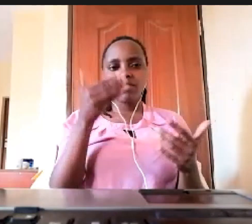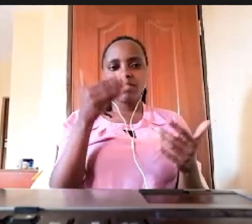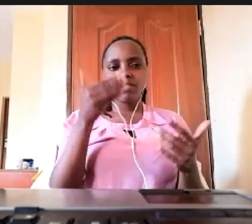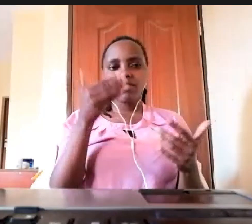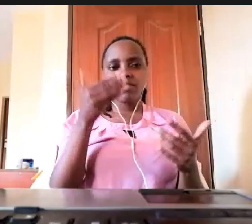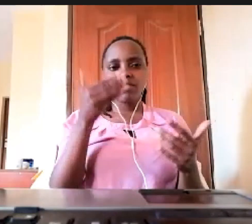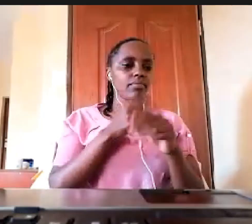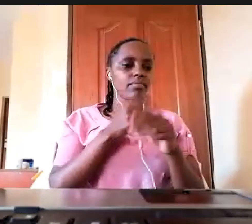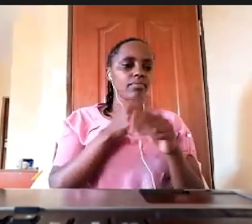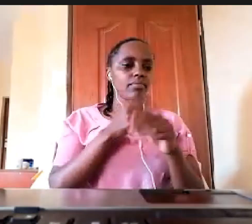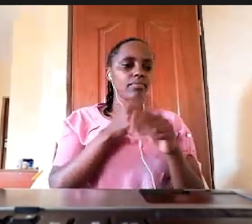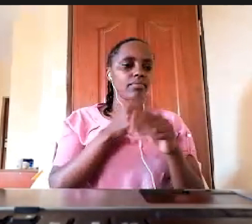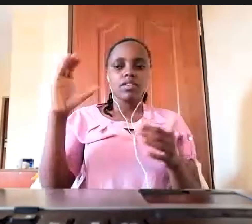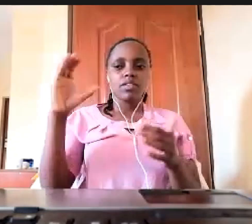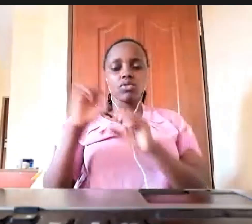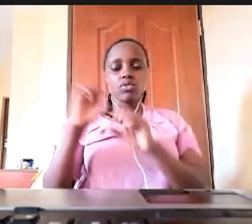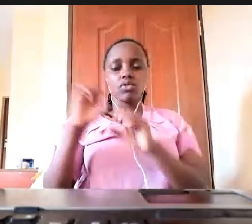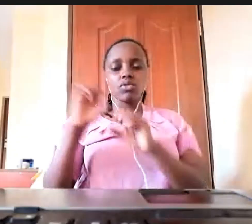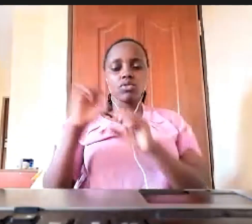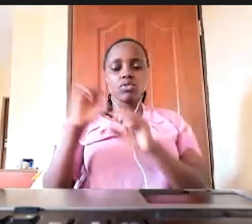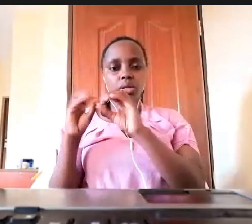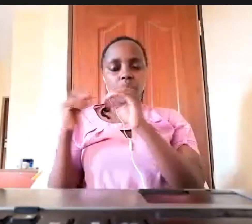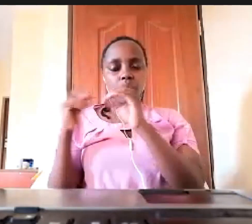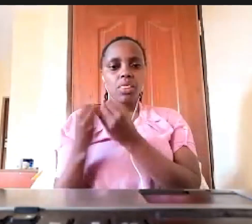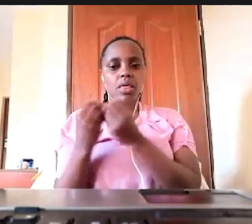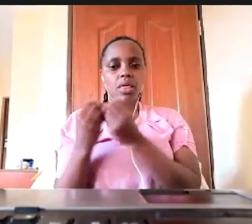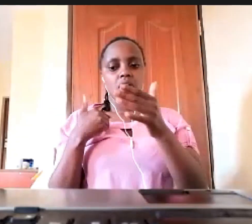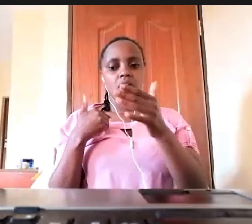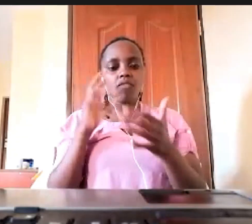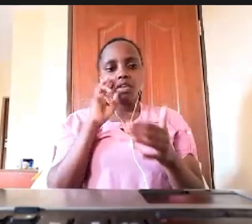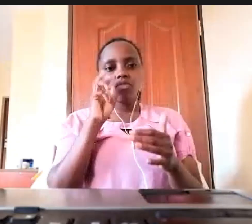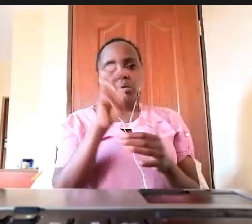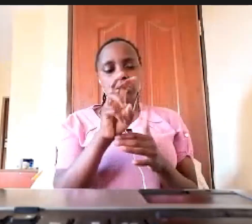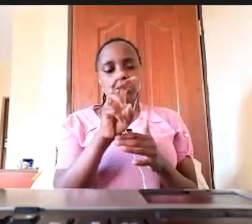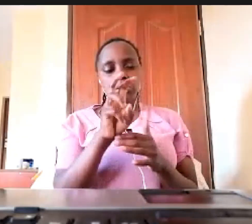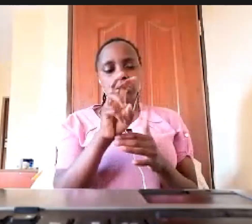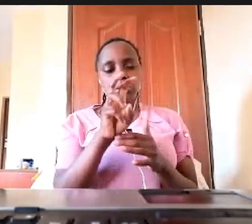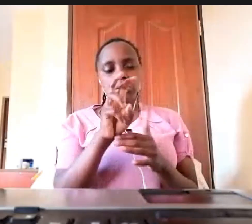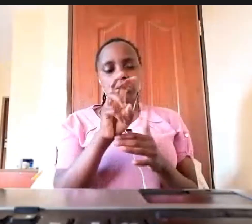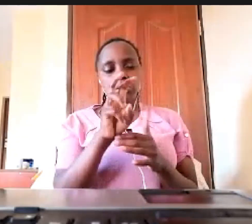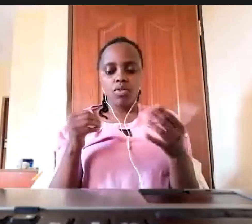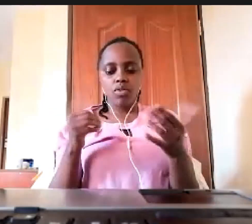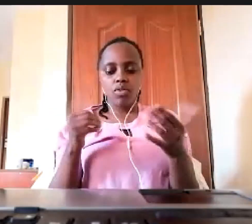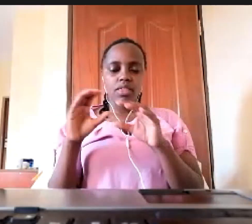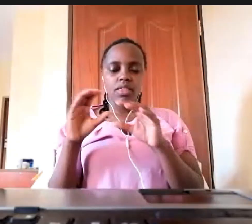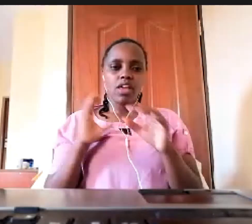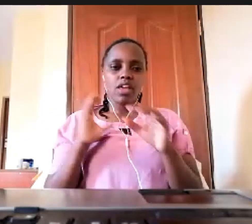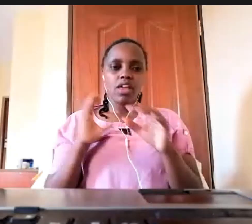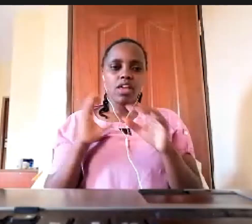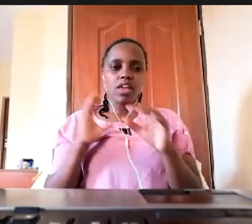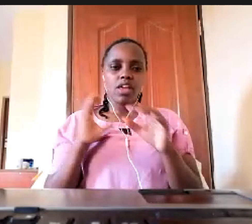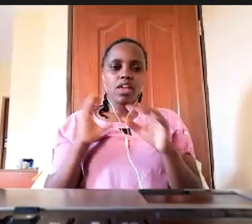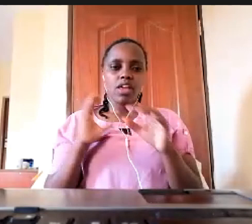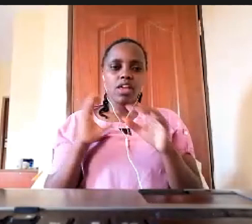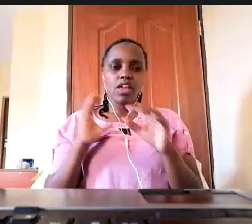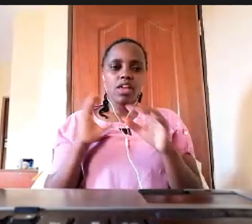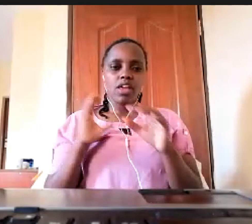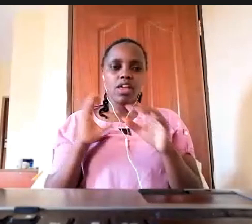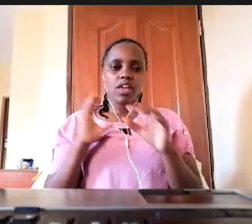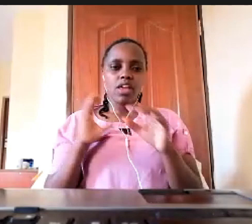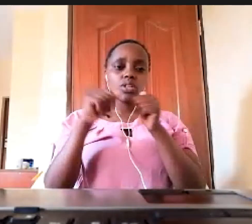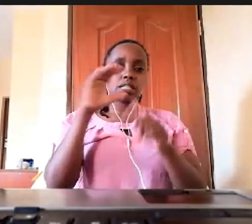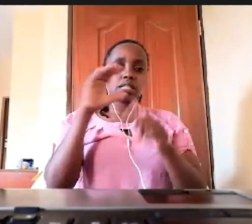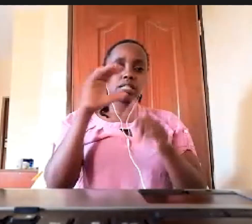and whenever a civil society organization that actually has an observer status before the committee feels like there's an information